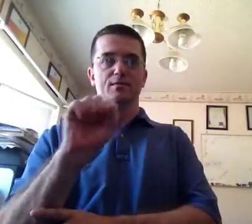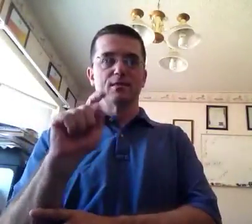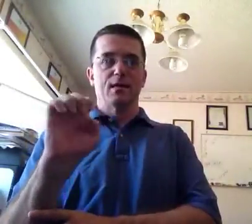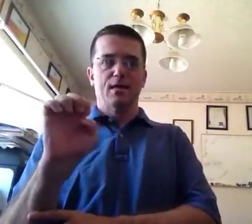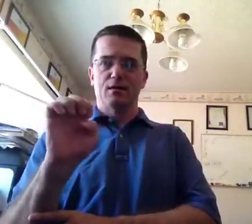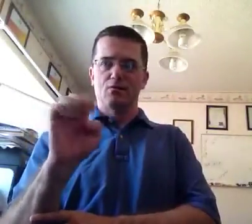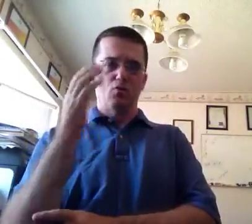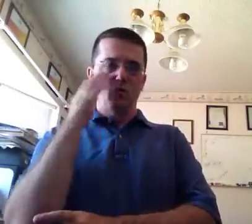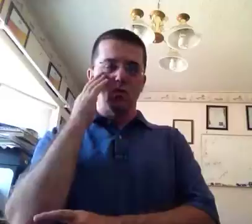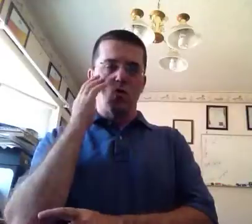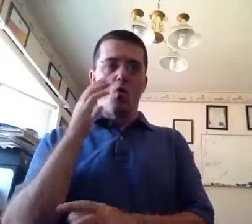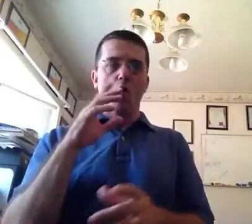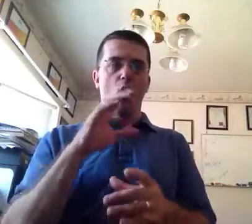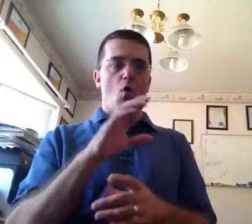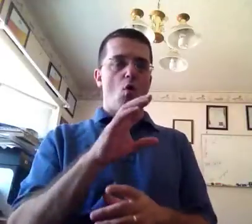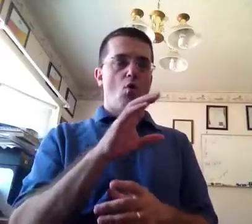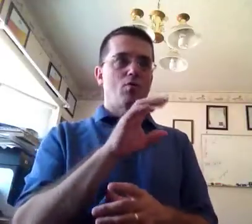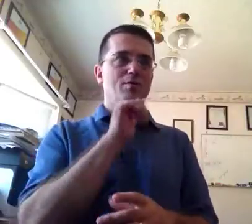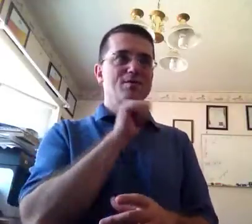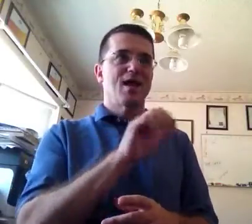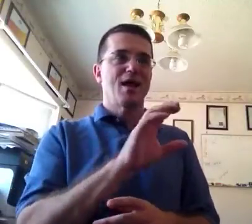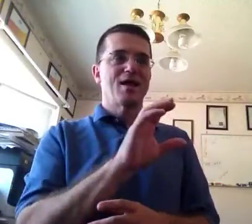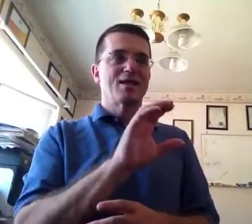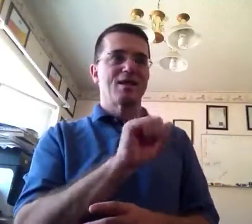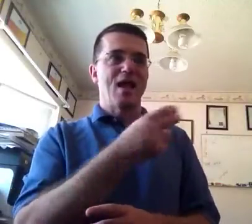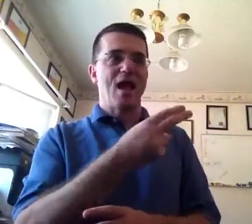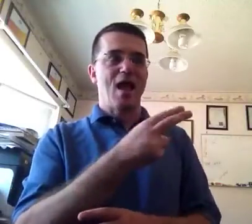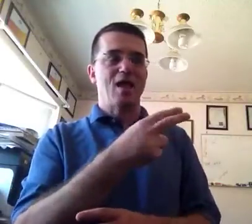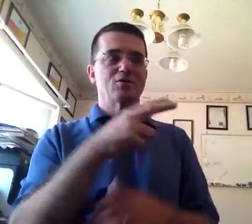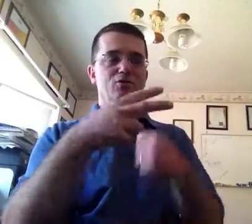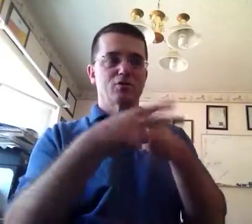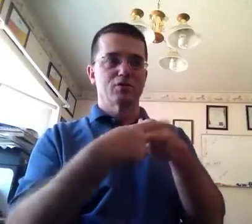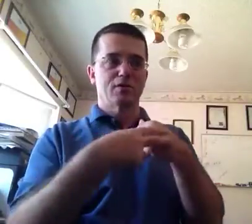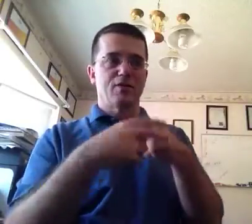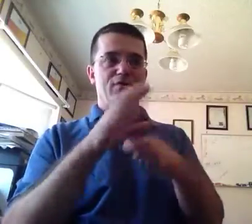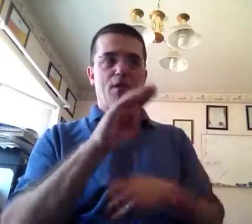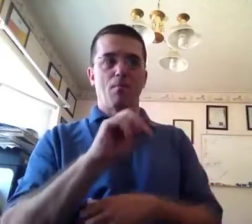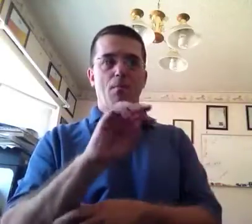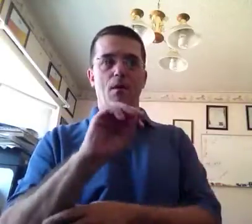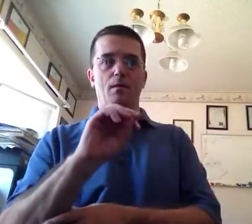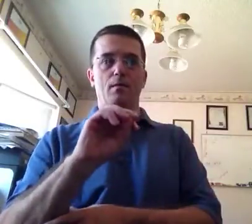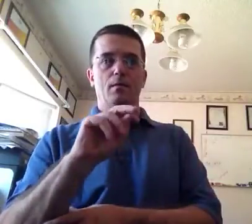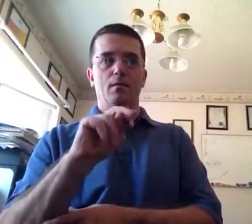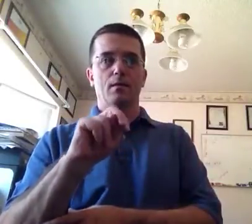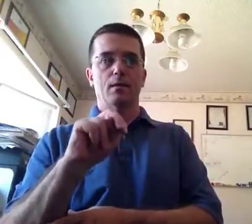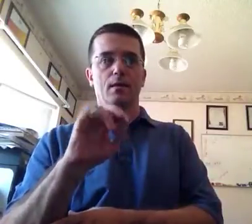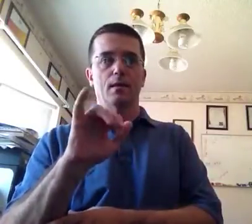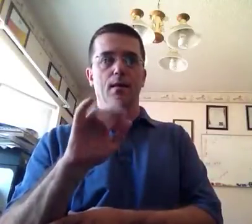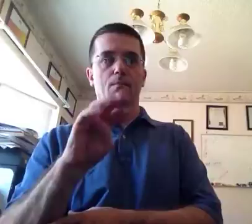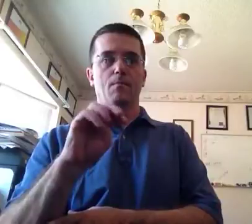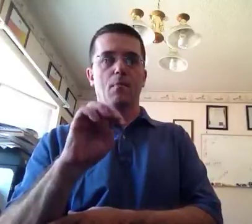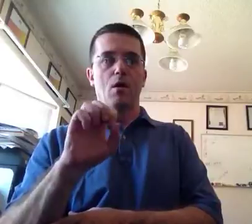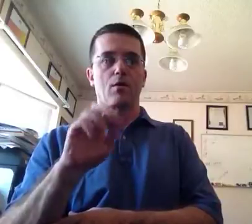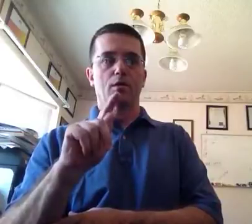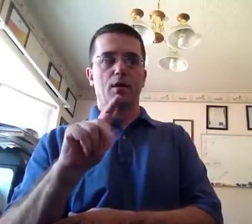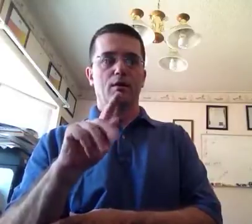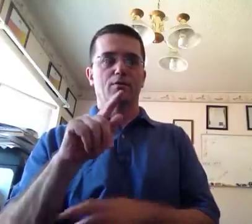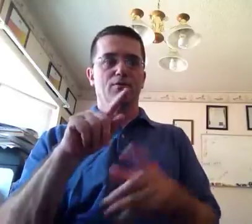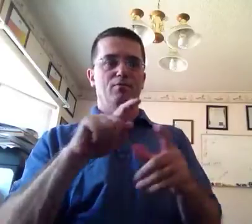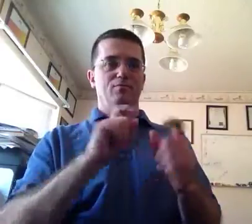cash savings, money markets, things like that. And then we thought about the possibility of investing